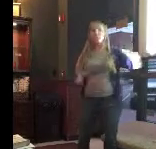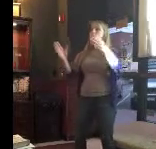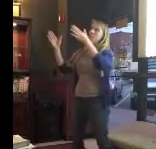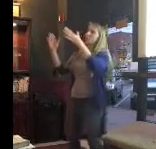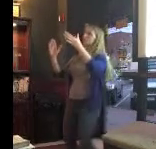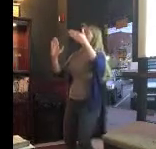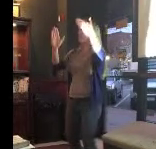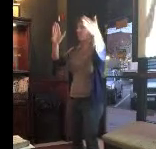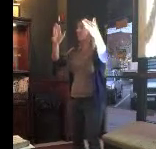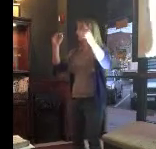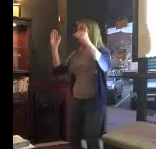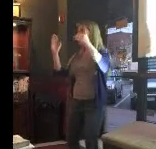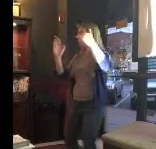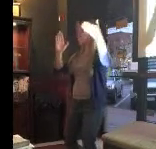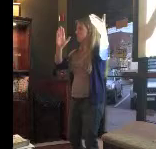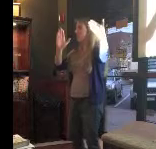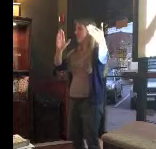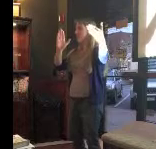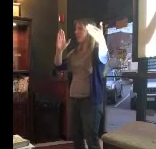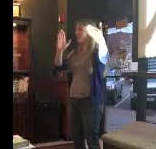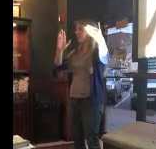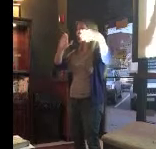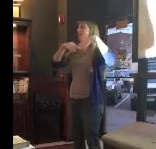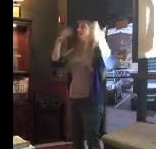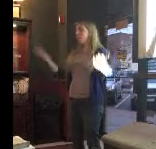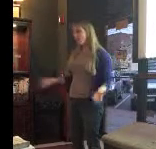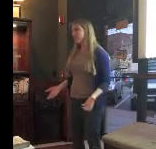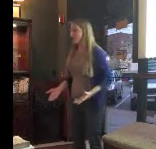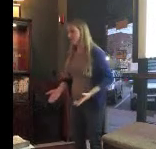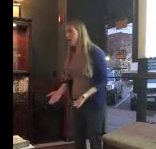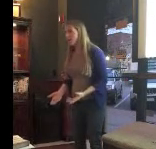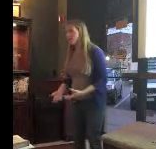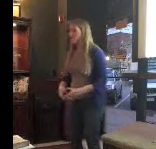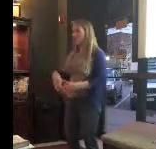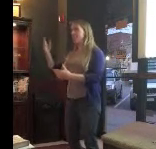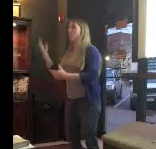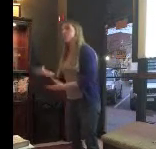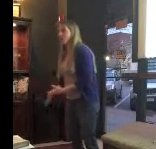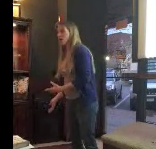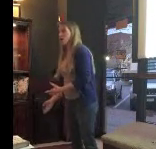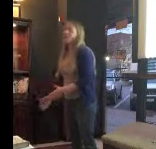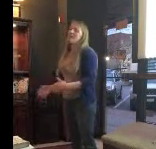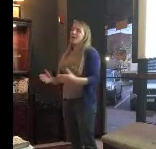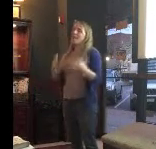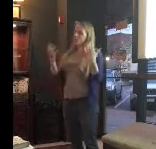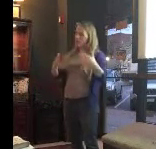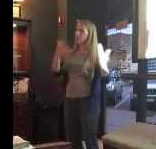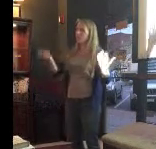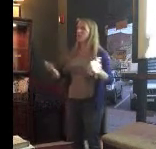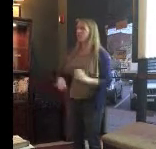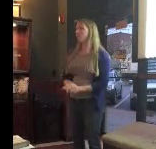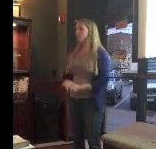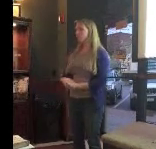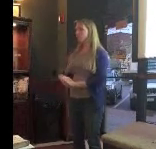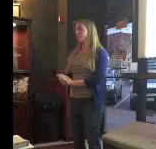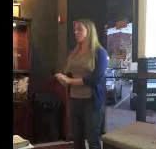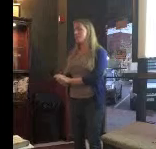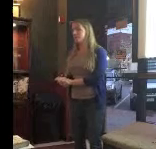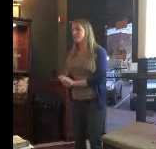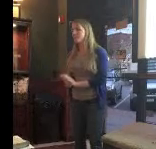we bumped everything up. And we just added 1 to all the values, and then we can take the logarithms because 0 is gone, and then we can go through and do the rest of the results there.